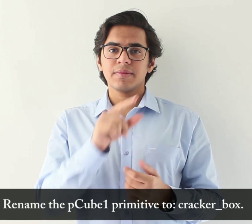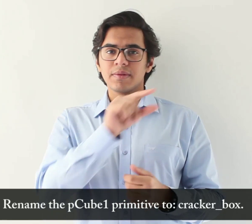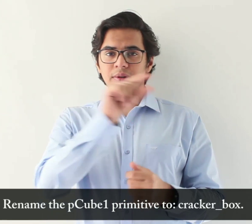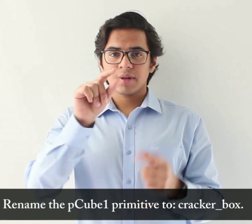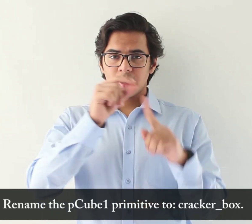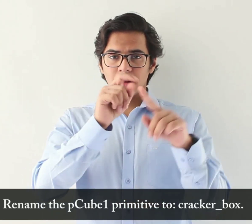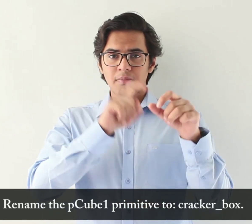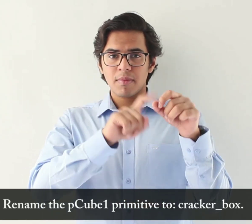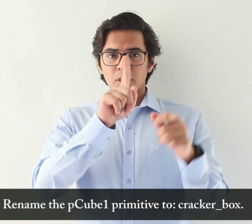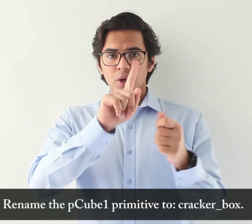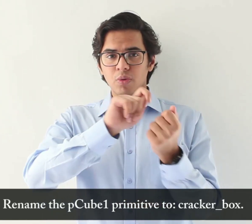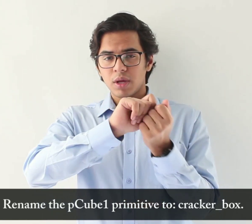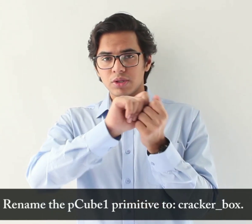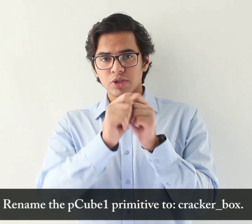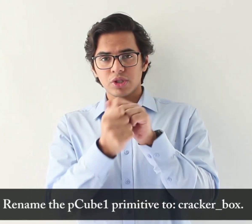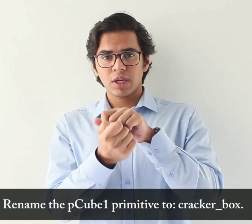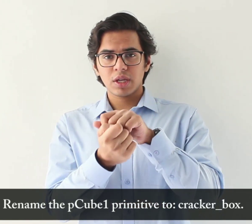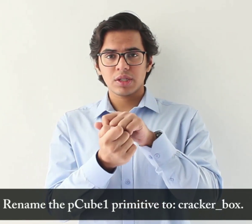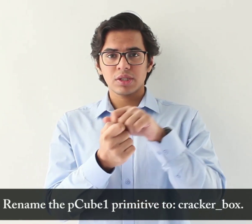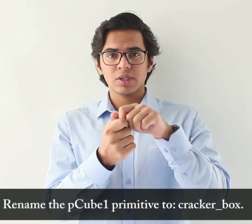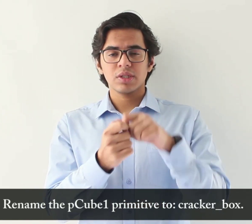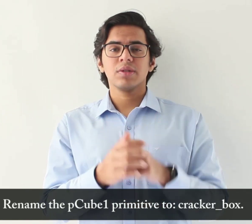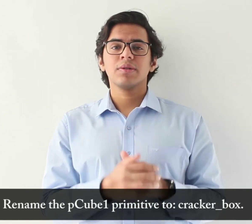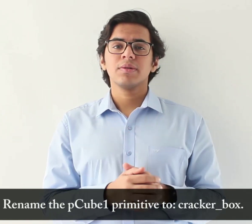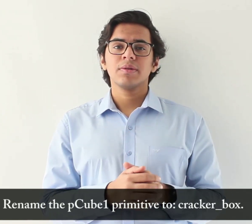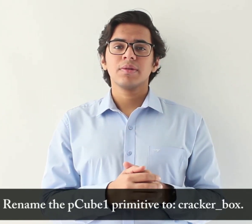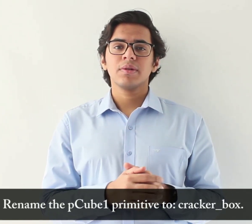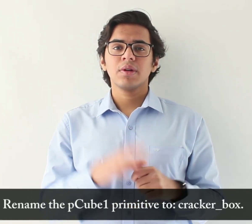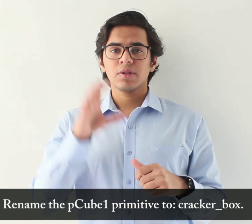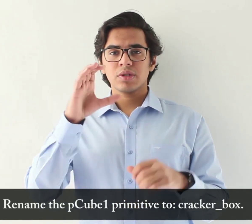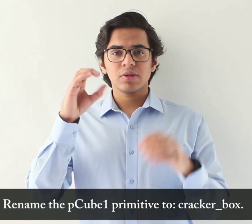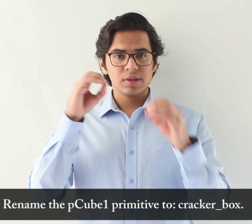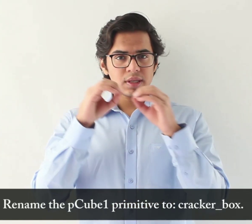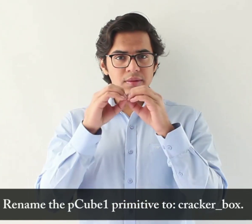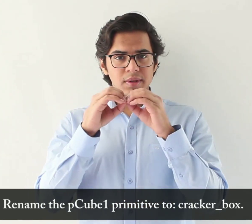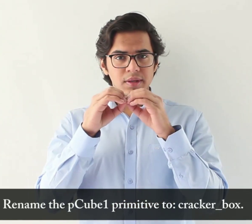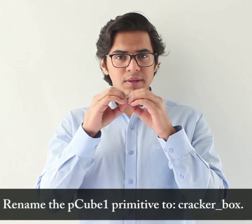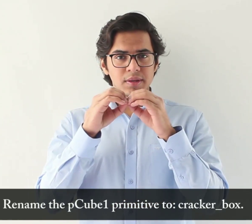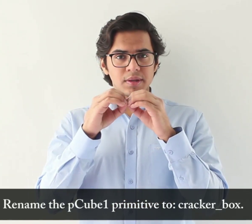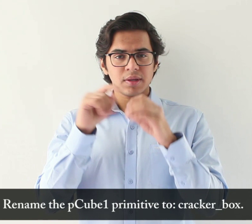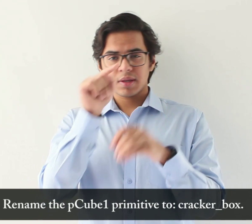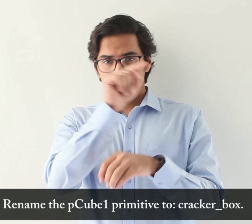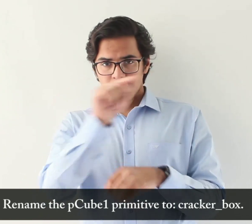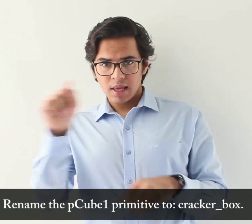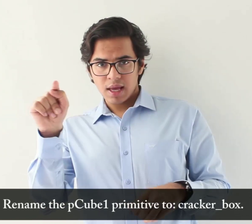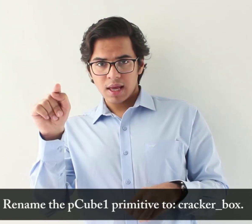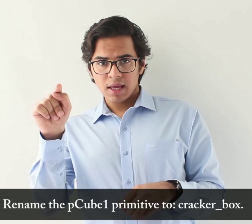axis. Rename the pcube1 primitive to cracker underscore